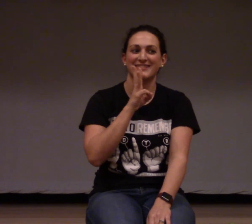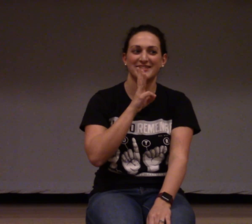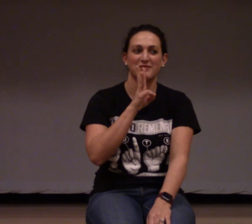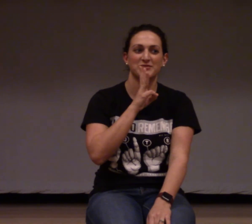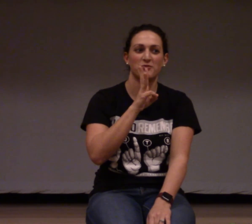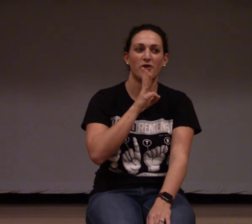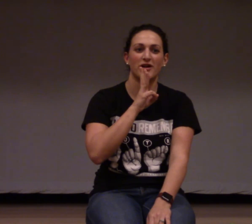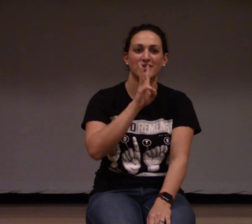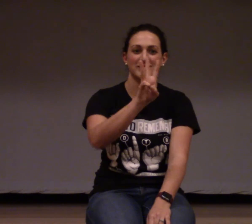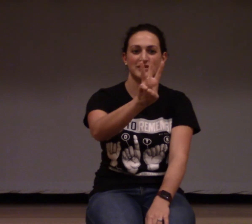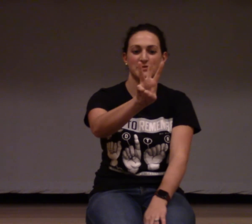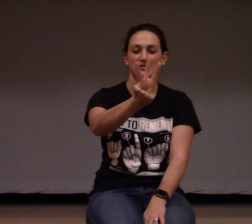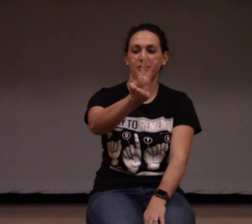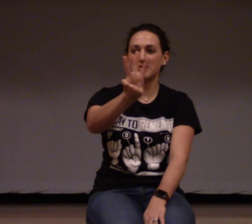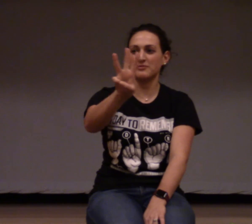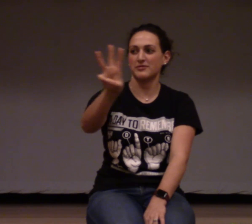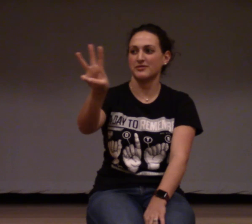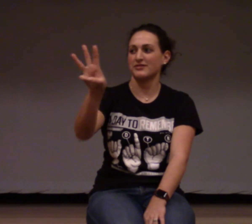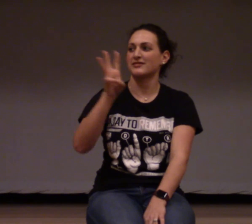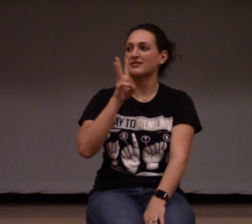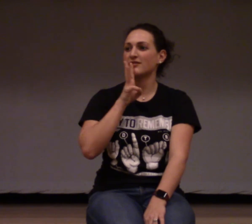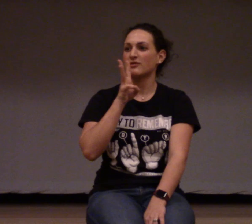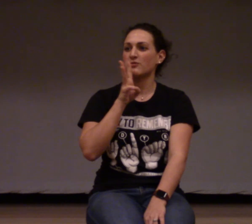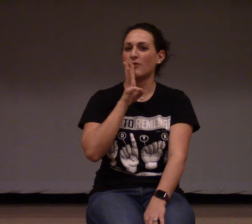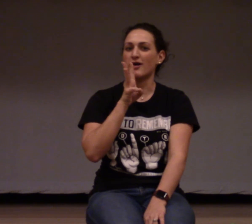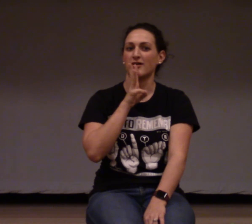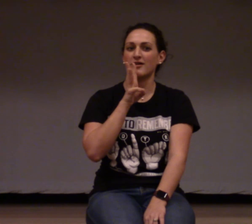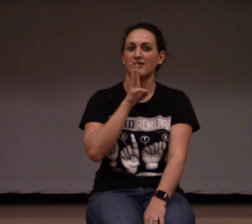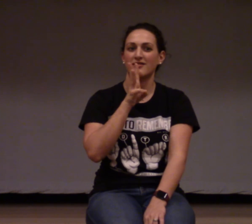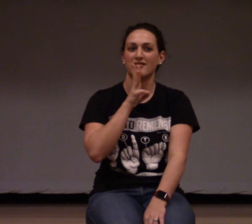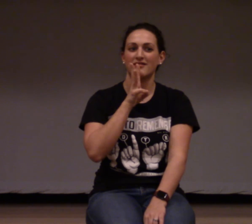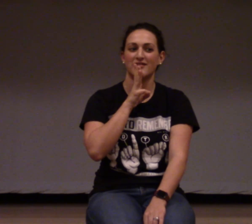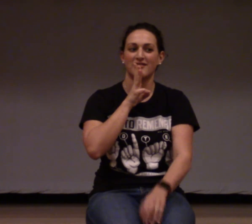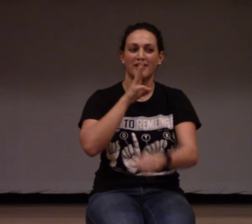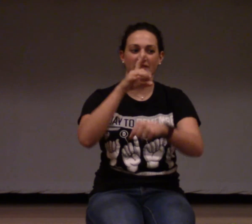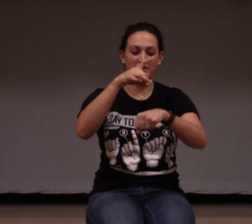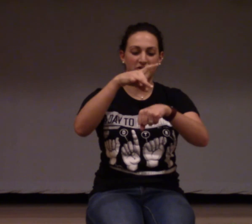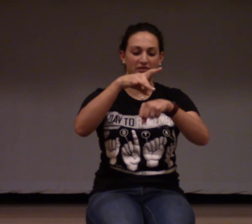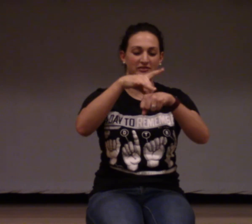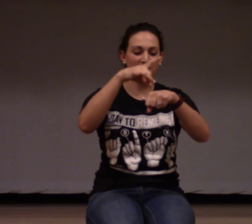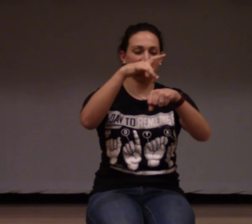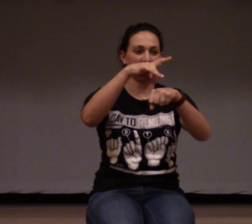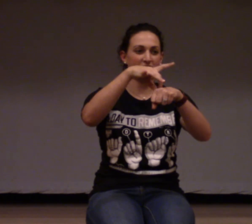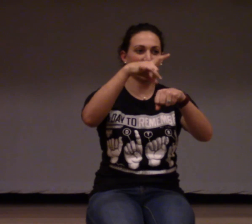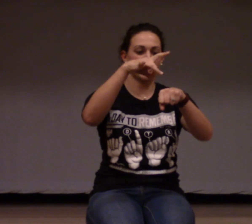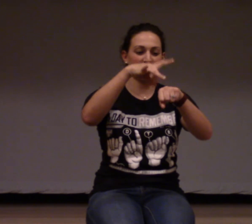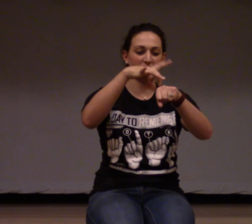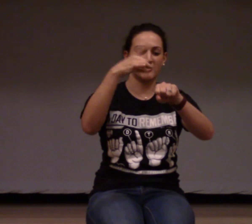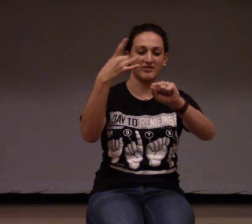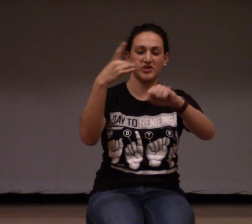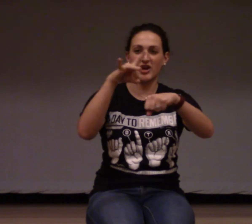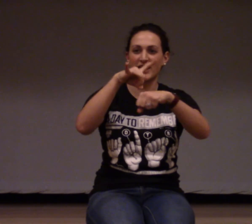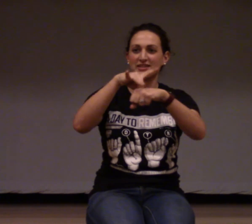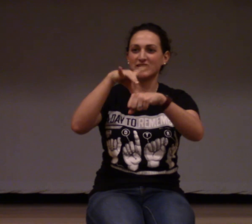Yep, so water, it's going to be a W. Water. And then you're going to flick your hand.